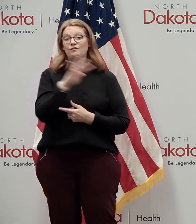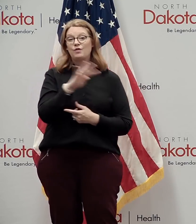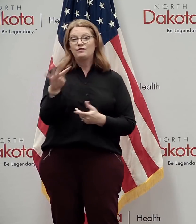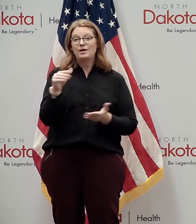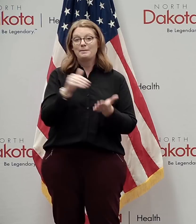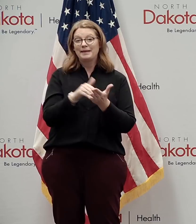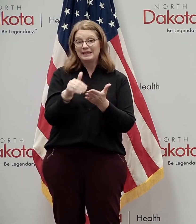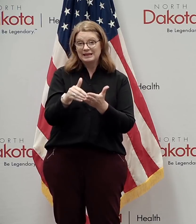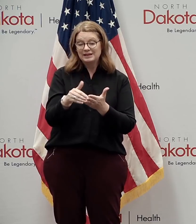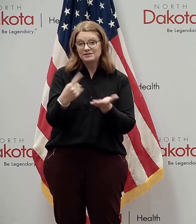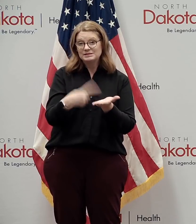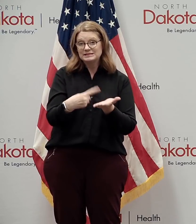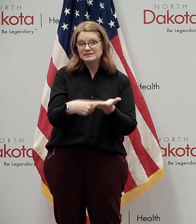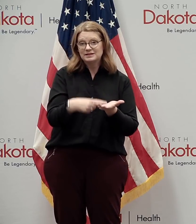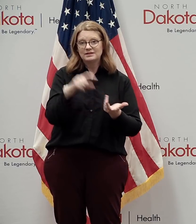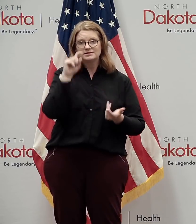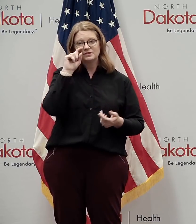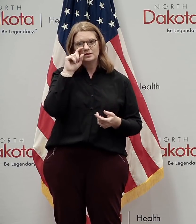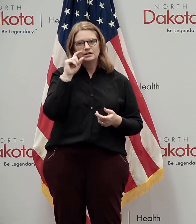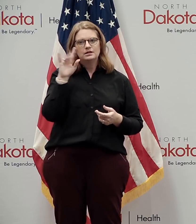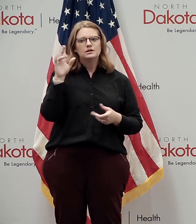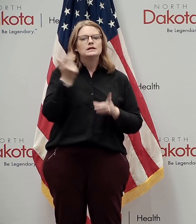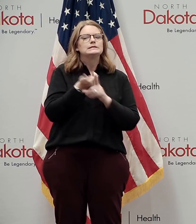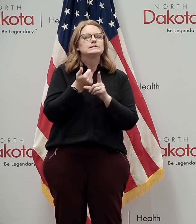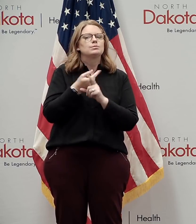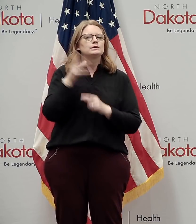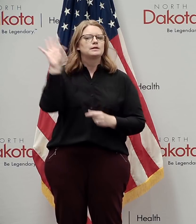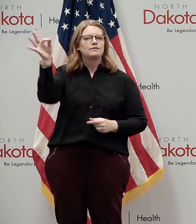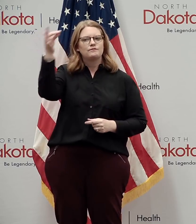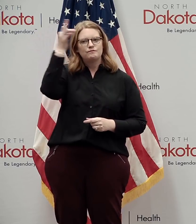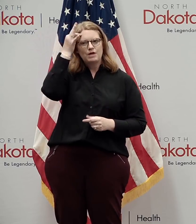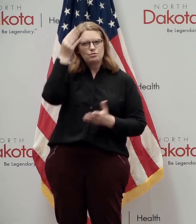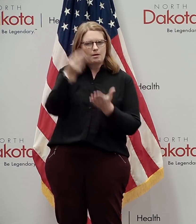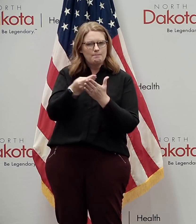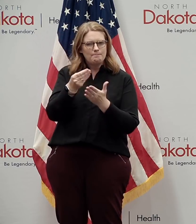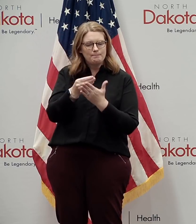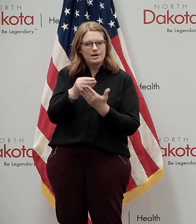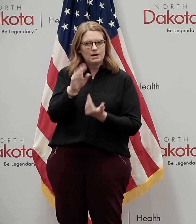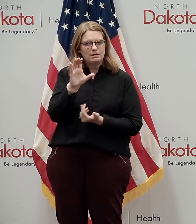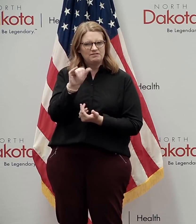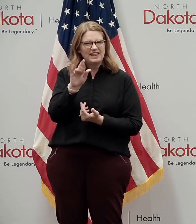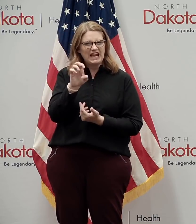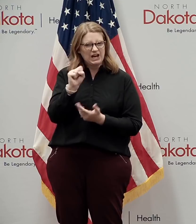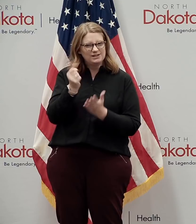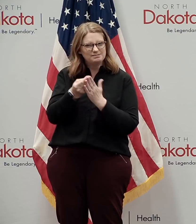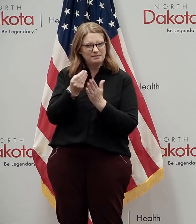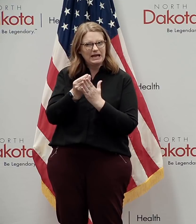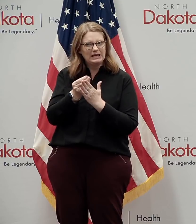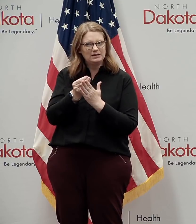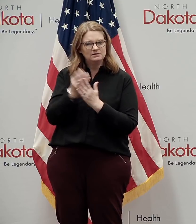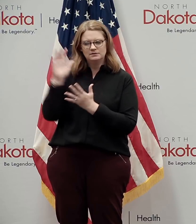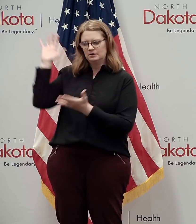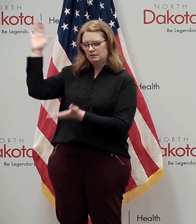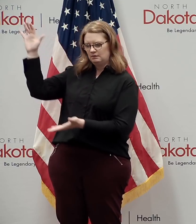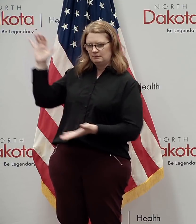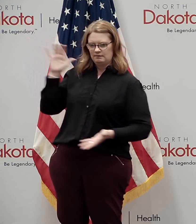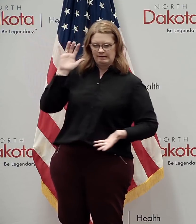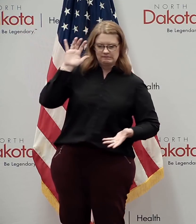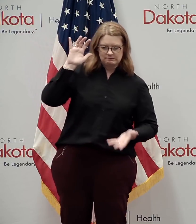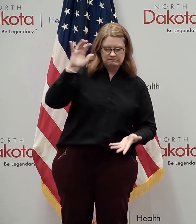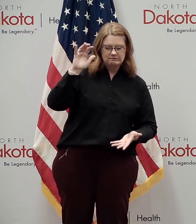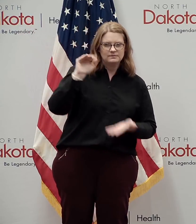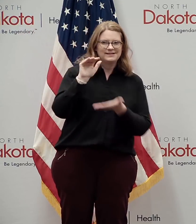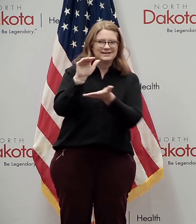million that was discussed was those were federal coronavirus relief funds, and those were the dollars that each state had